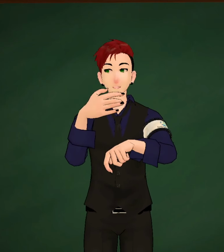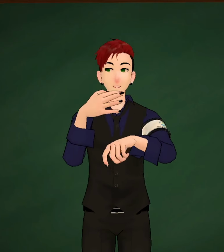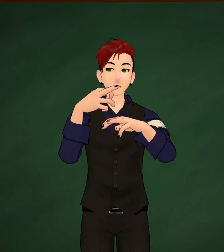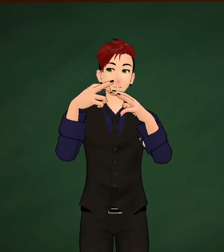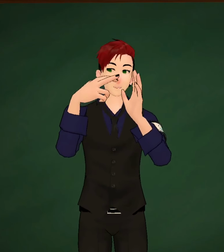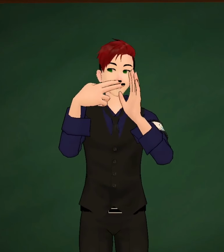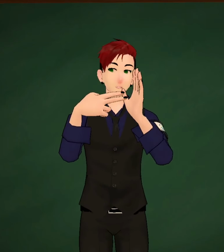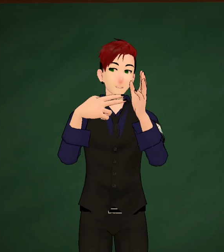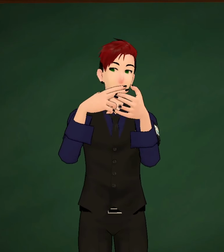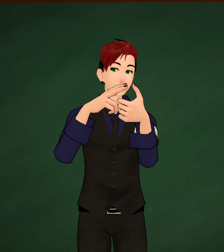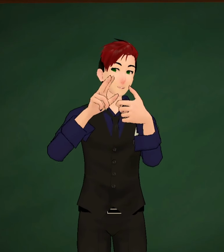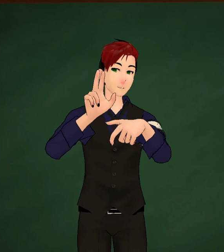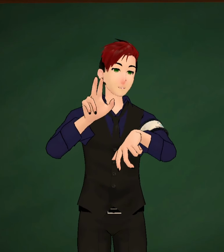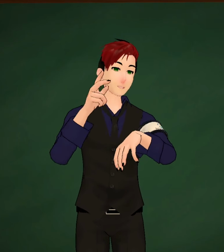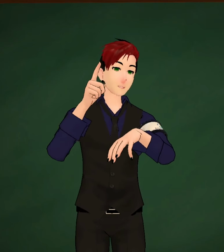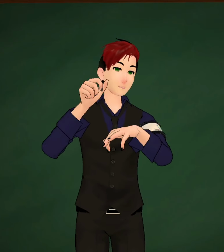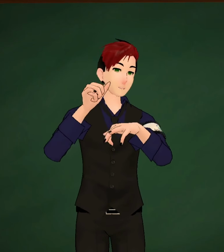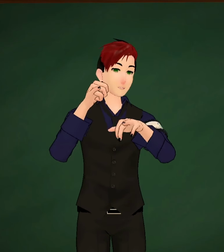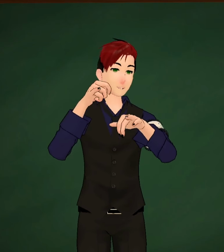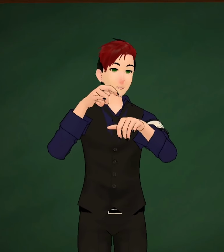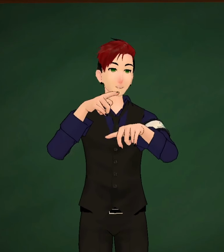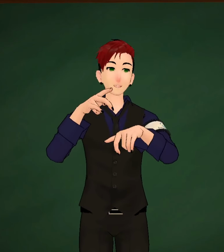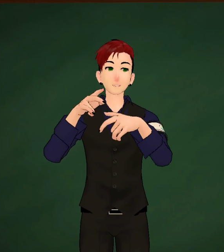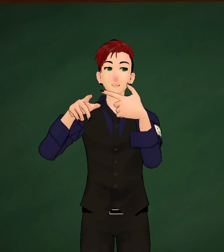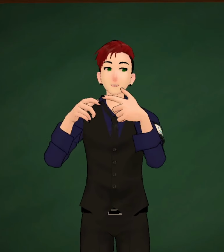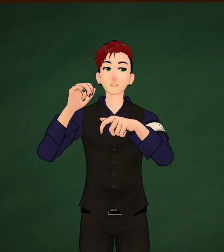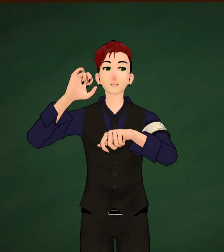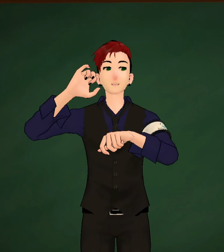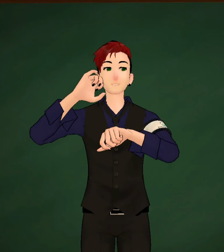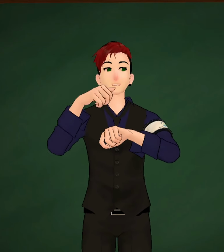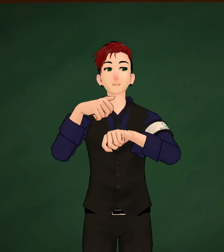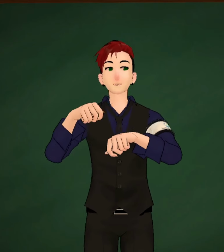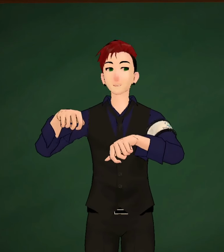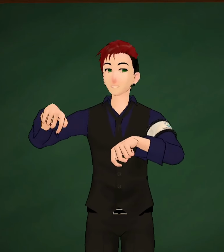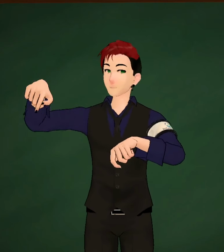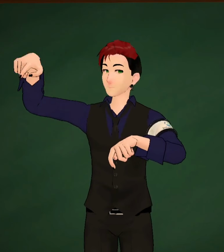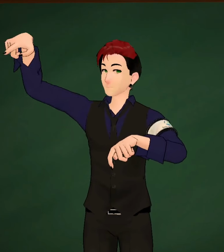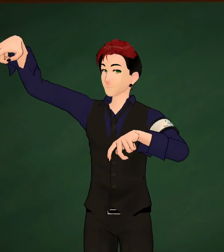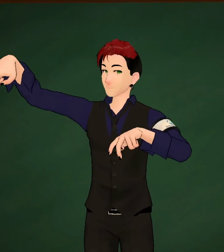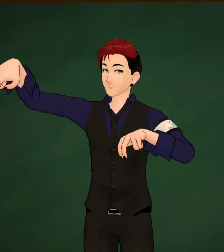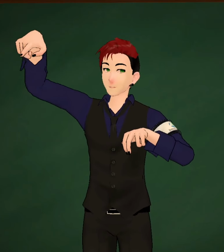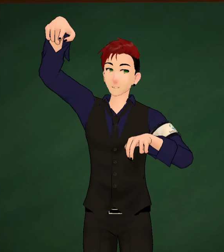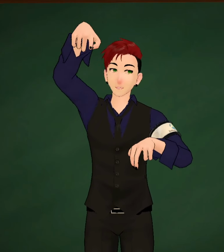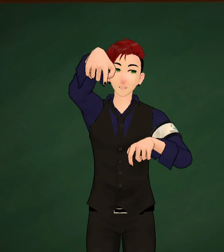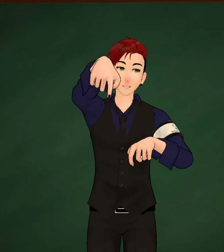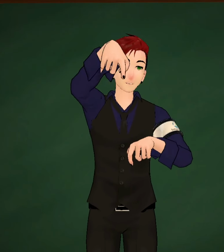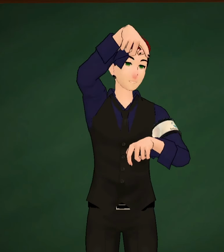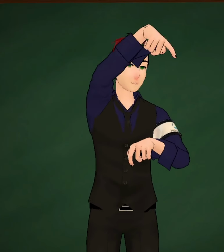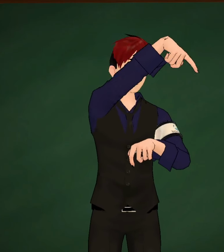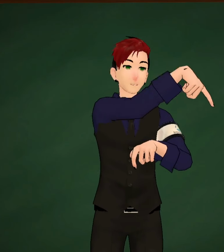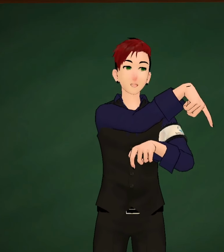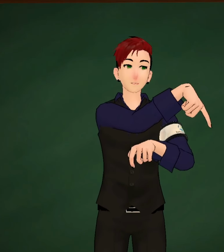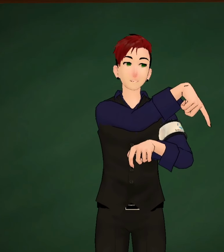typically there's the rule of 3 for indexing, and that is I can establish 3 separate